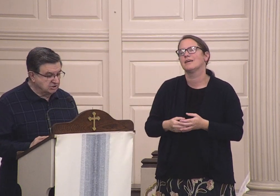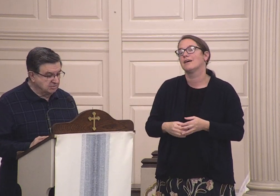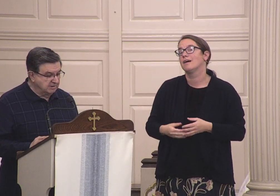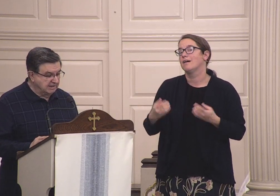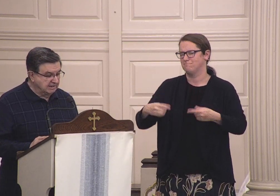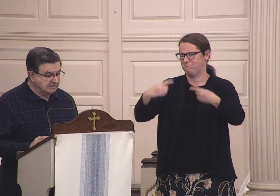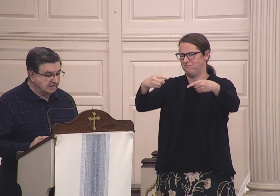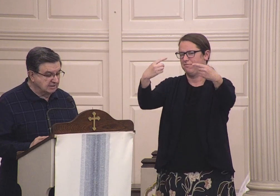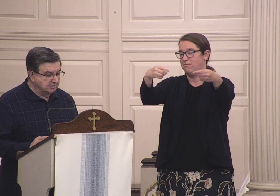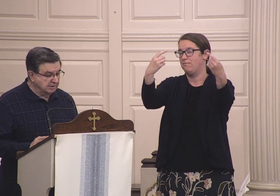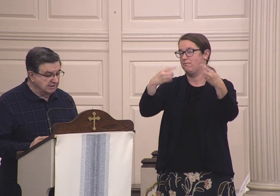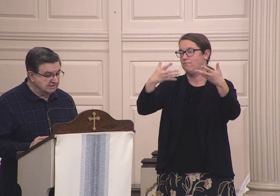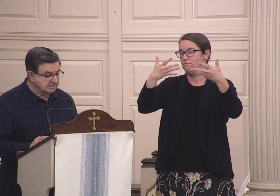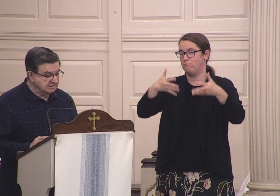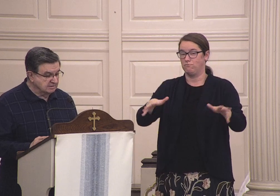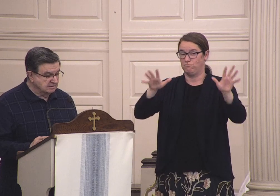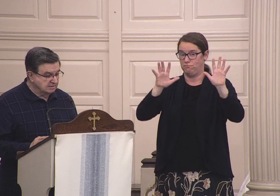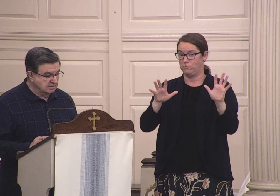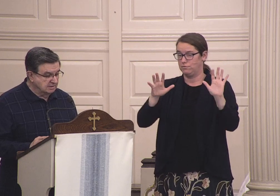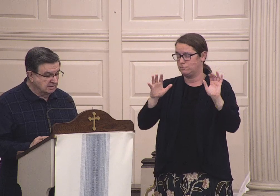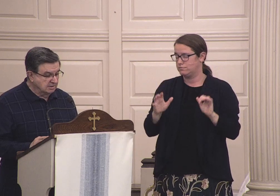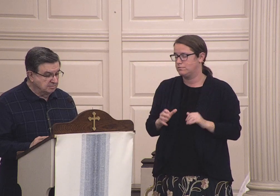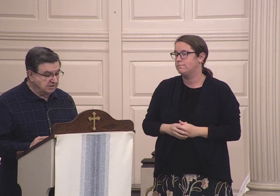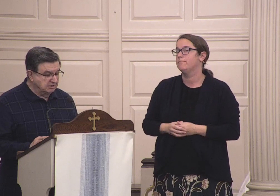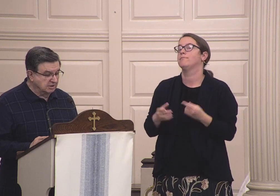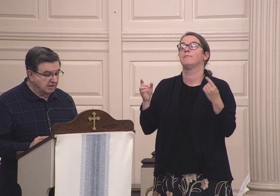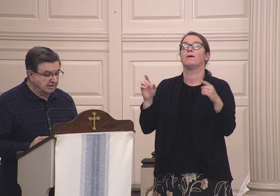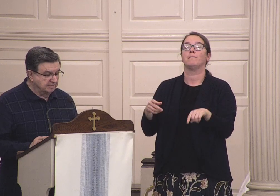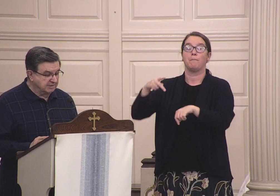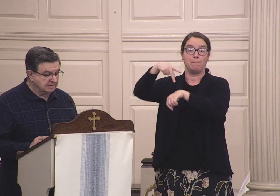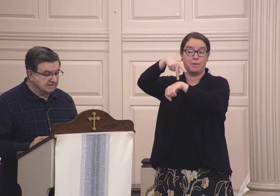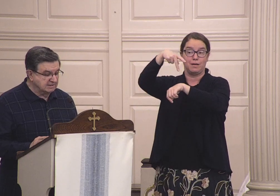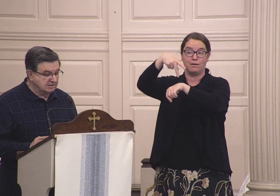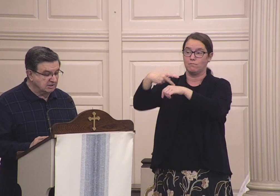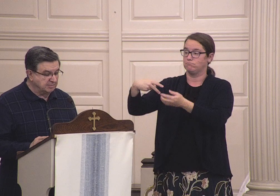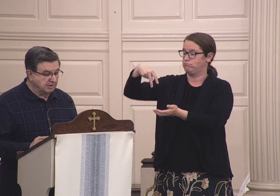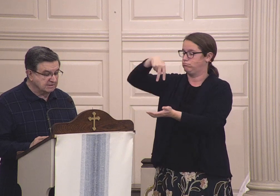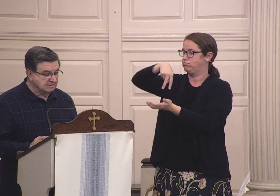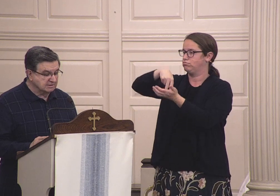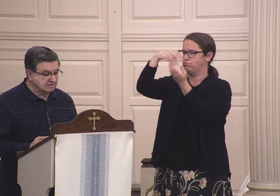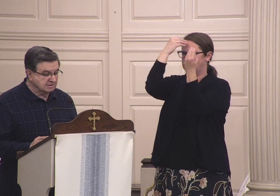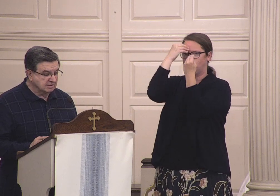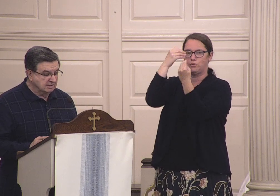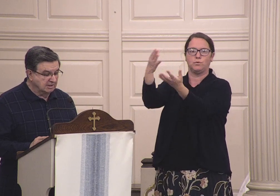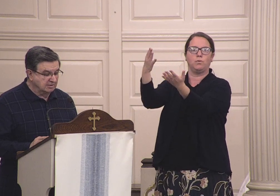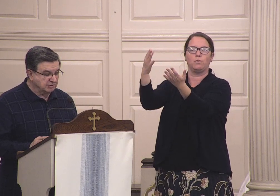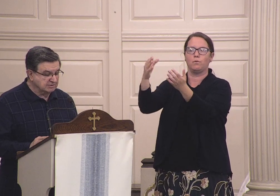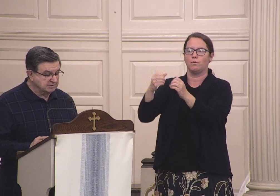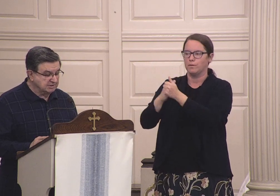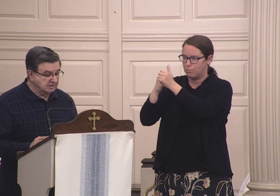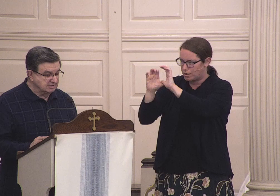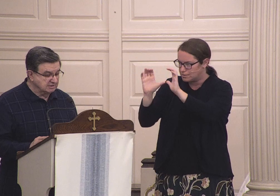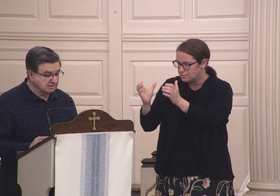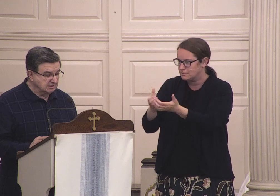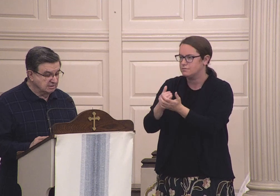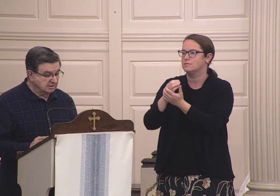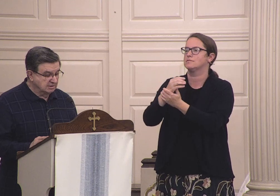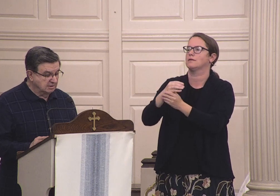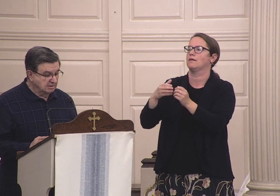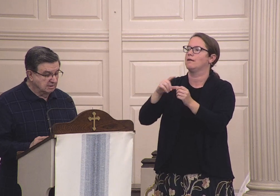After much debate had taken place, Peter got up and said to the apostles and the